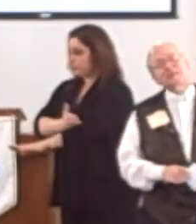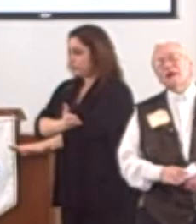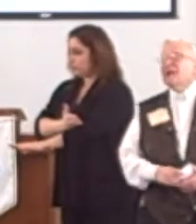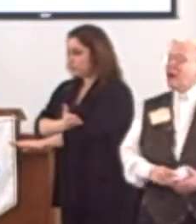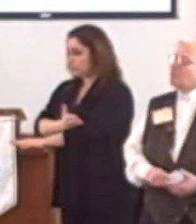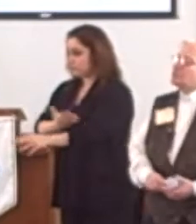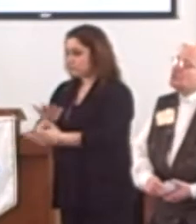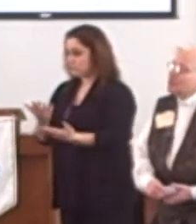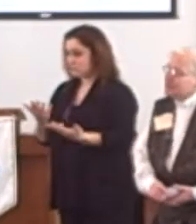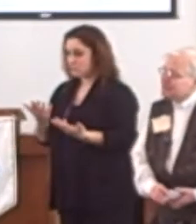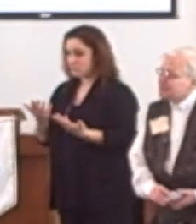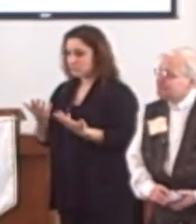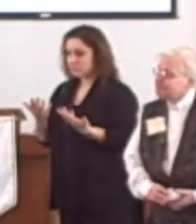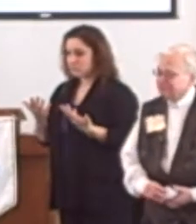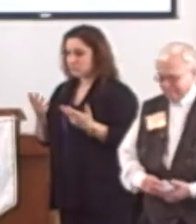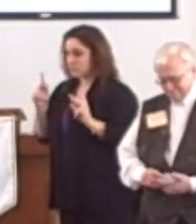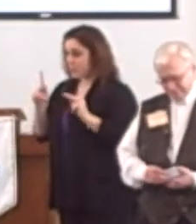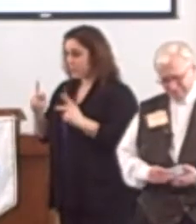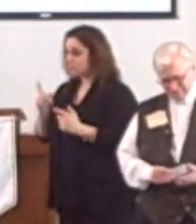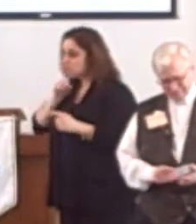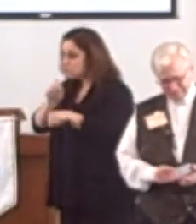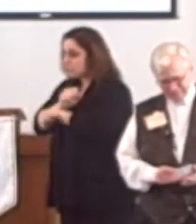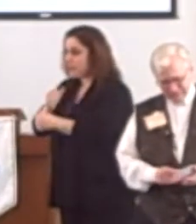Let's think about how we're doing.